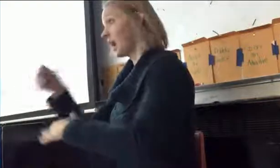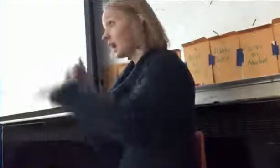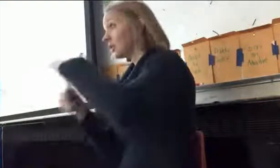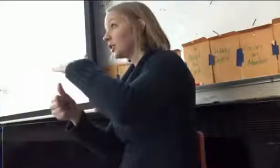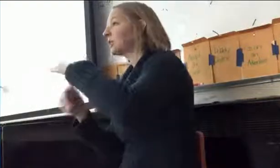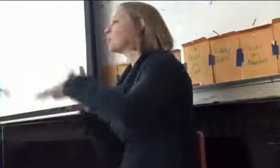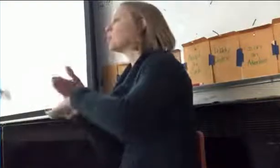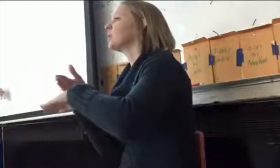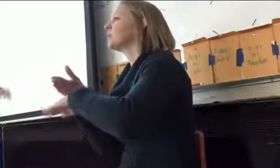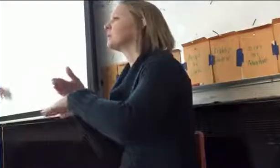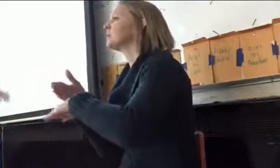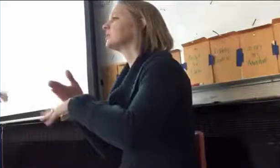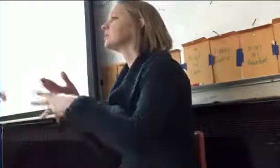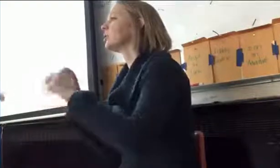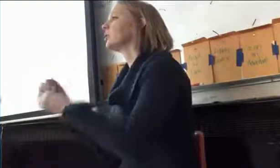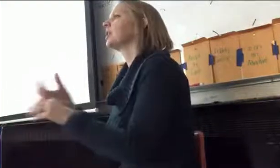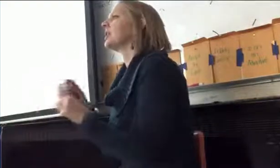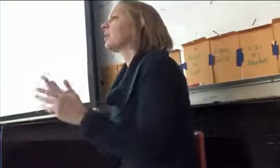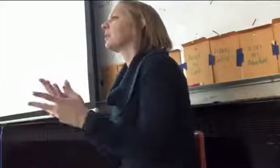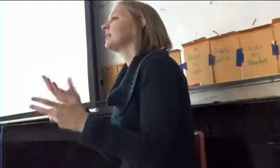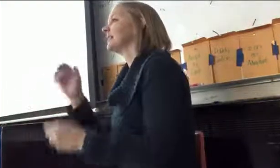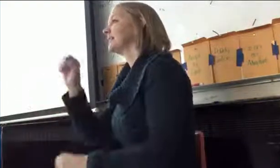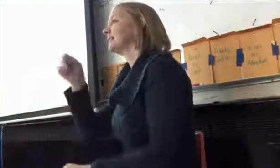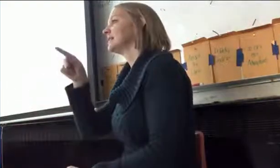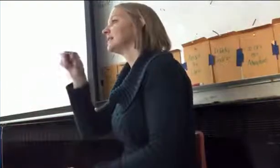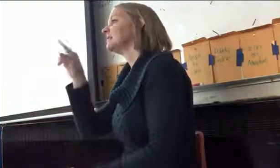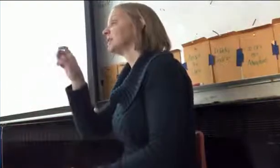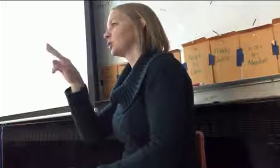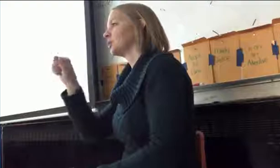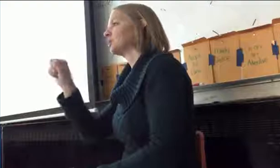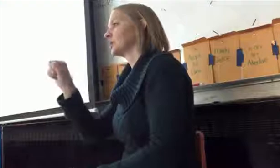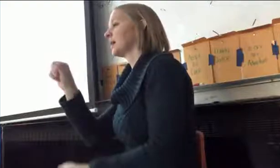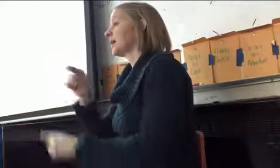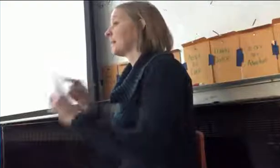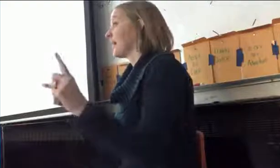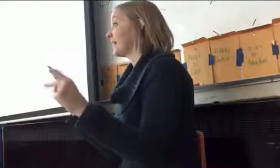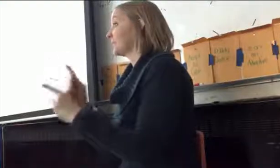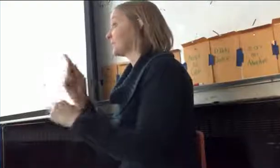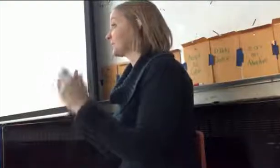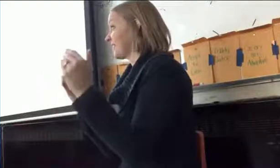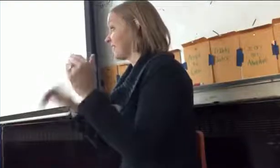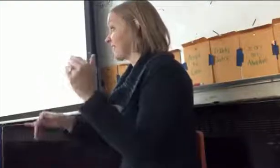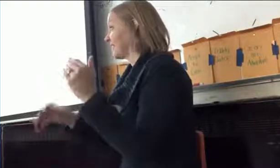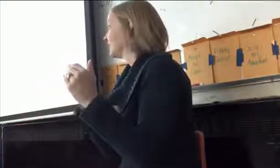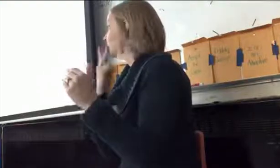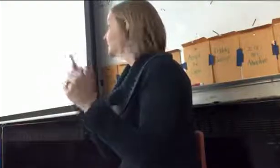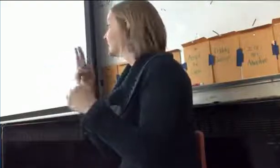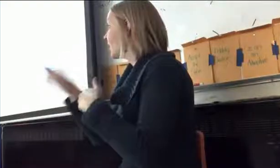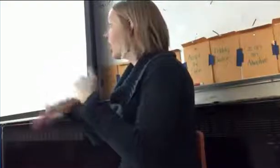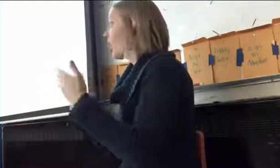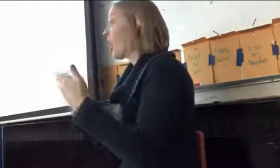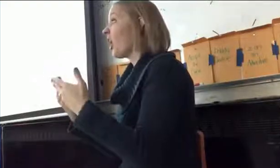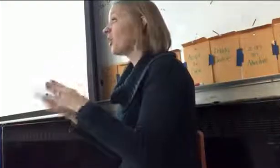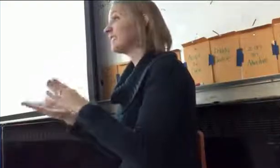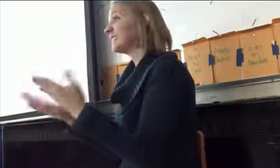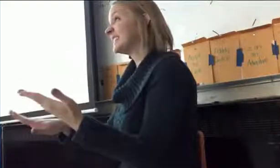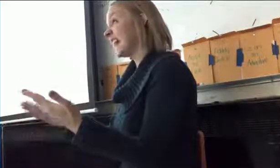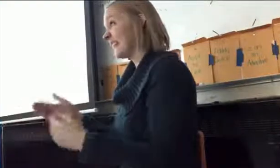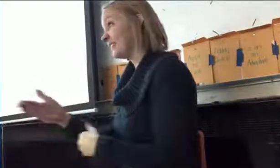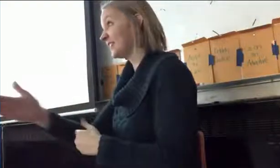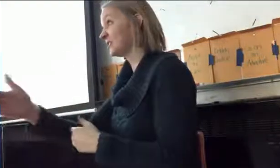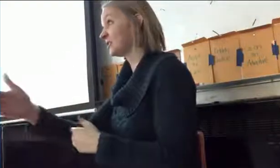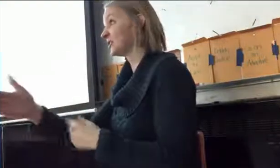wood, so what could you get? Splinters. But it's even worse than that. You see all this dead fish,